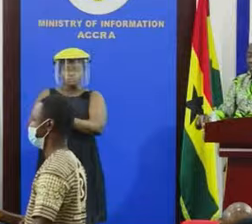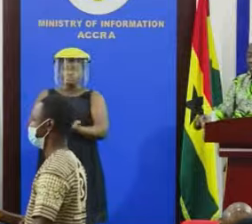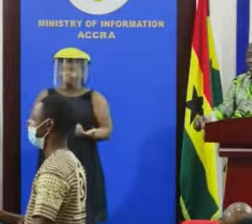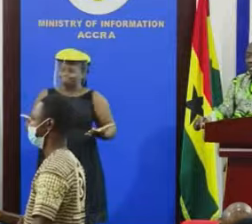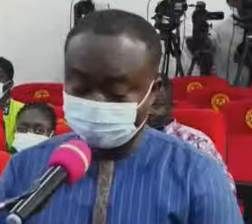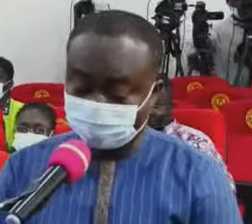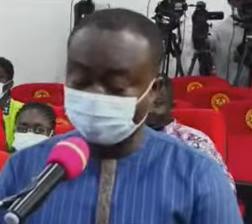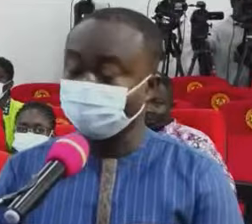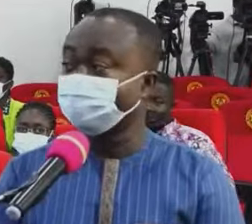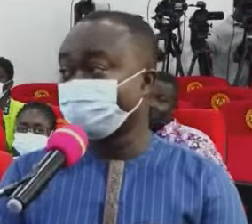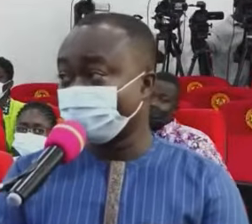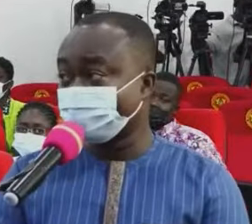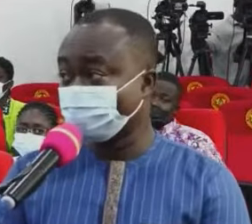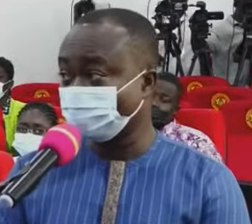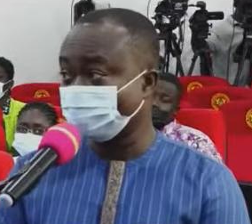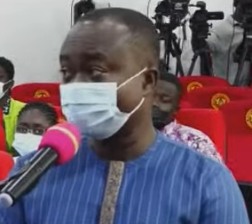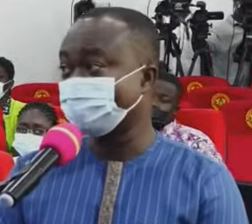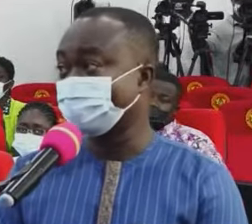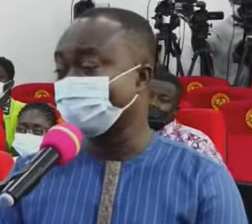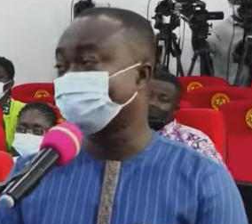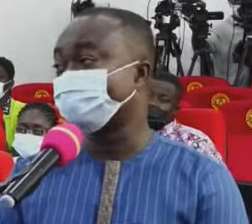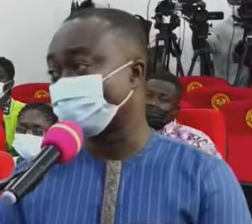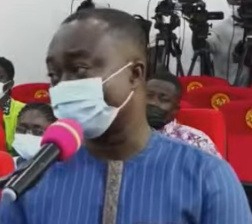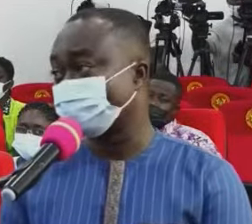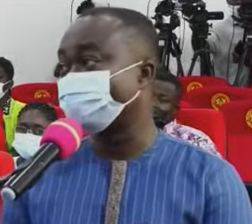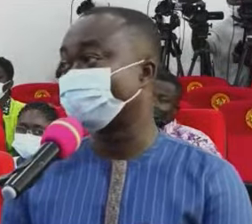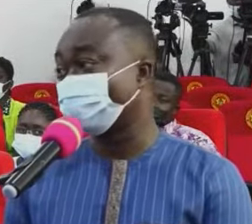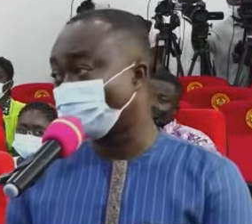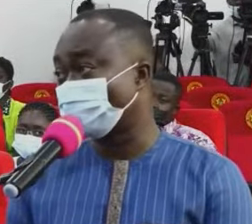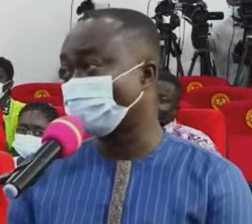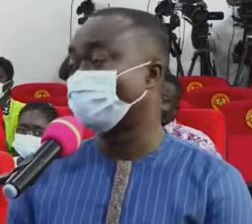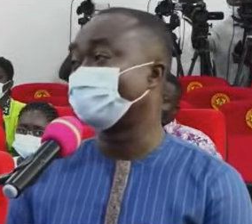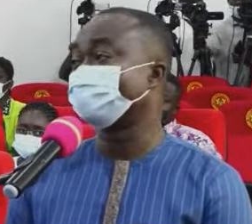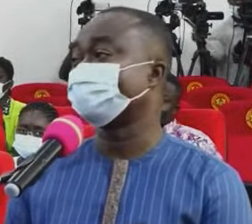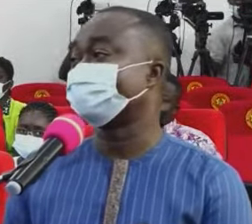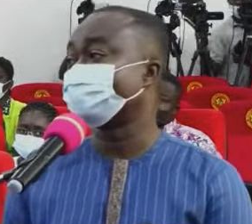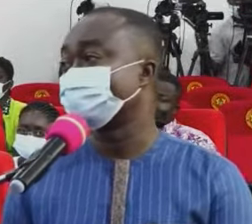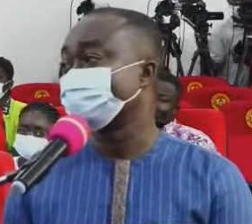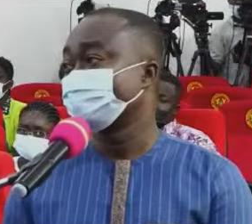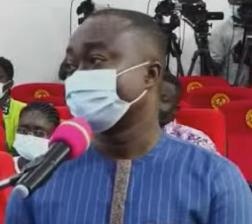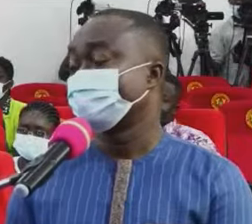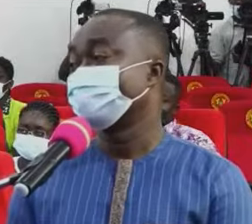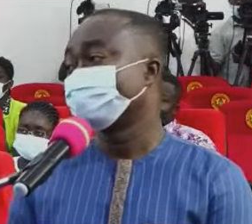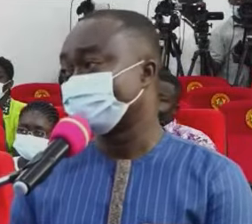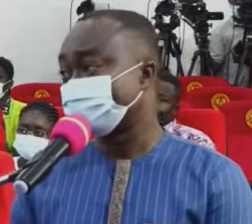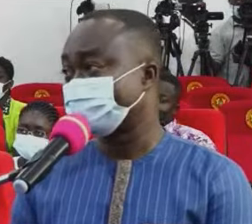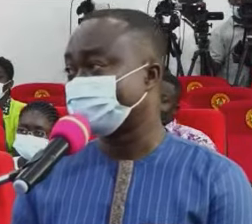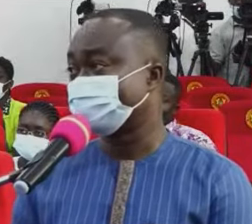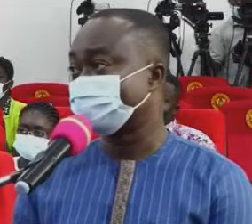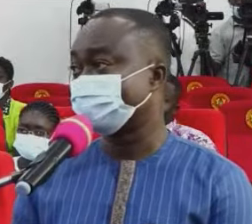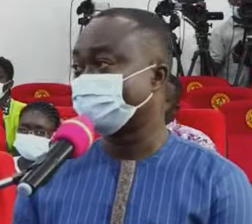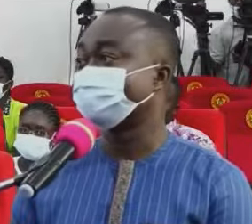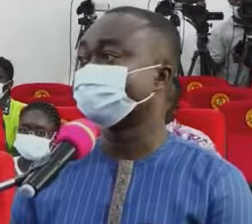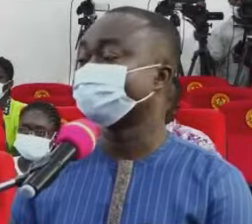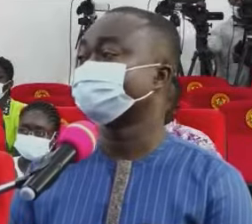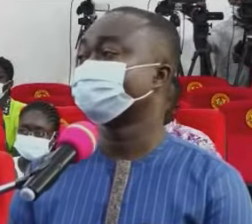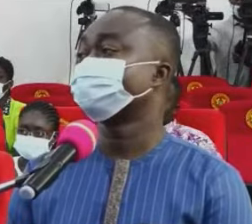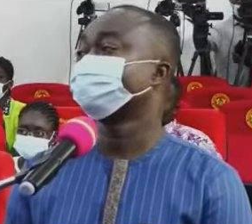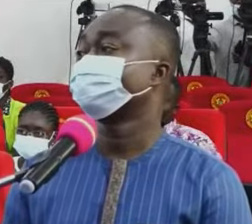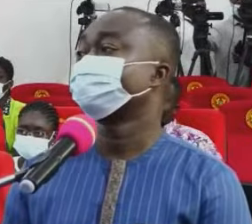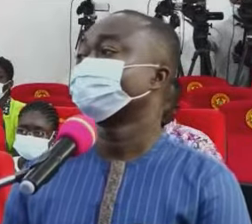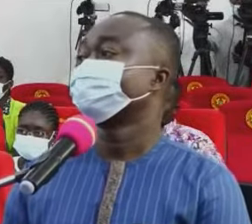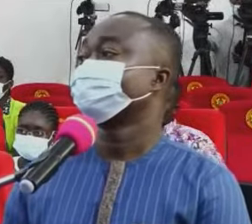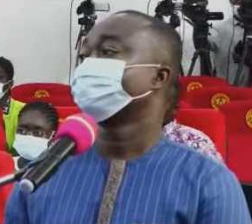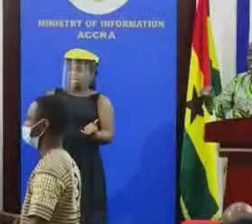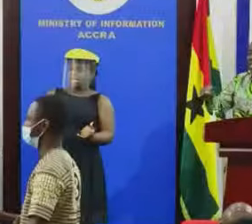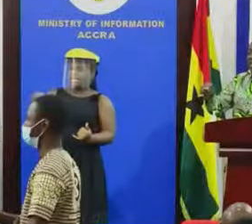help us? The Marine Police is responsible for such investigations. So in this instance,